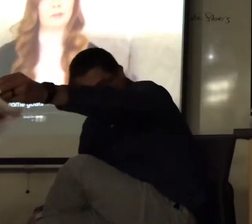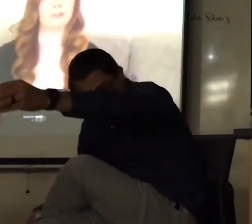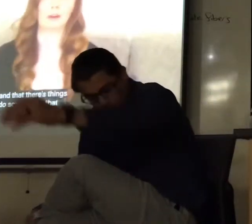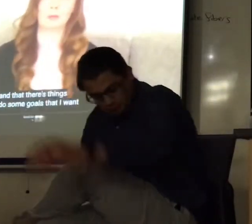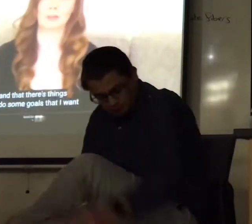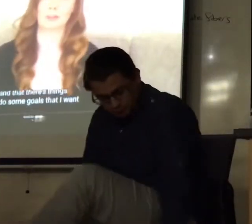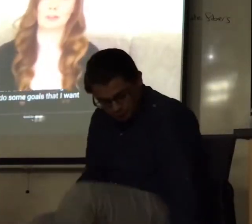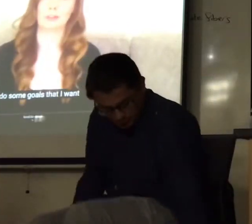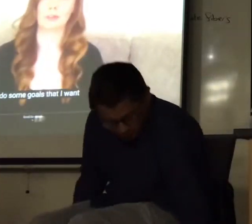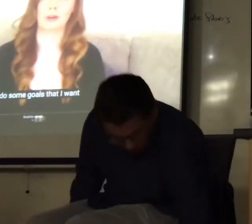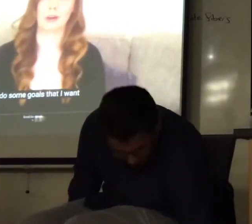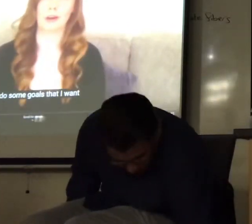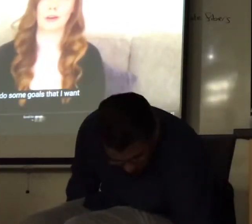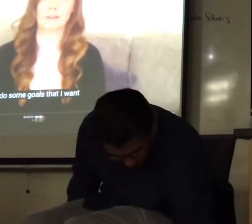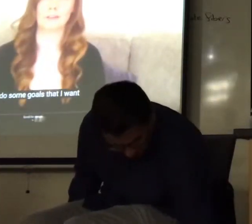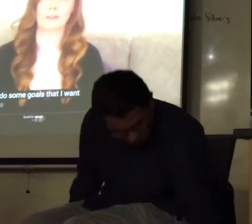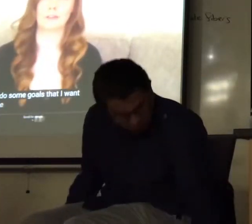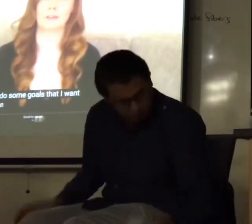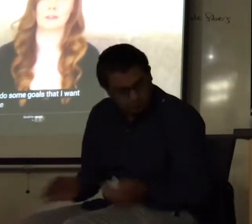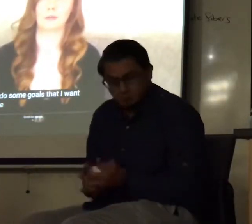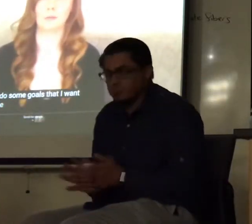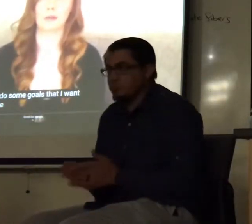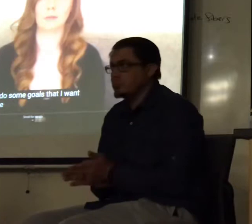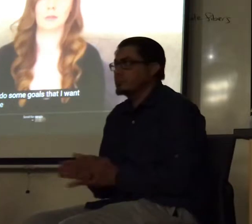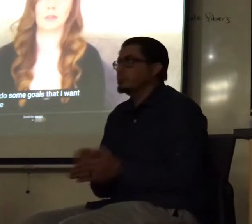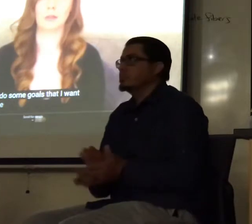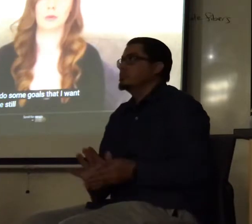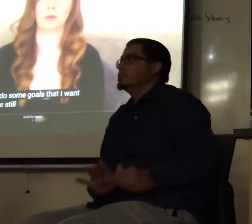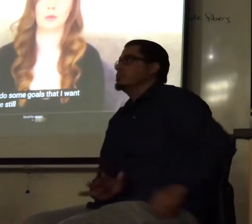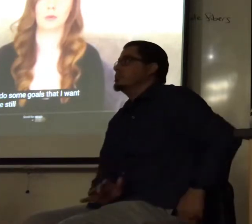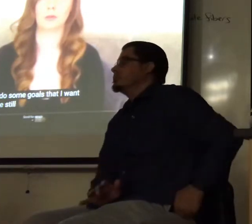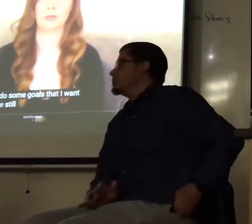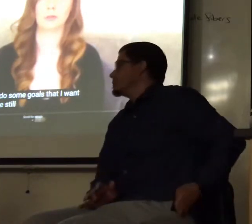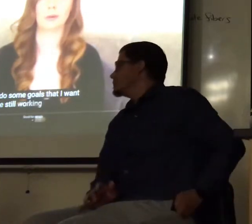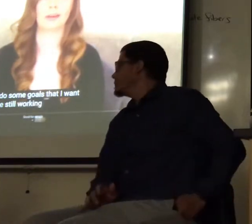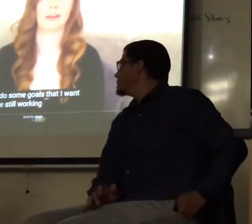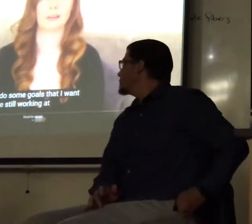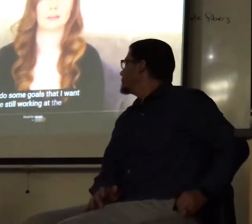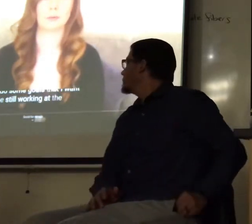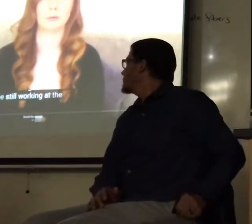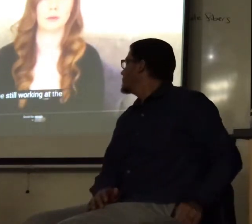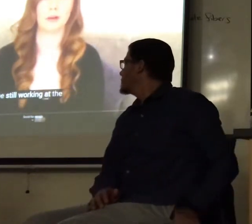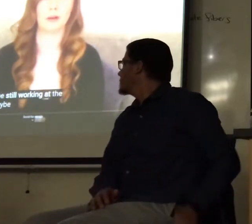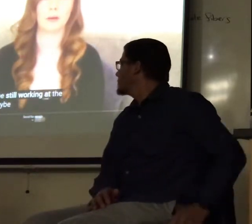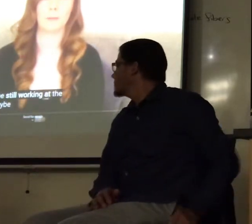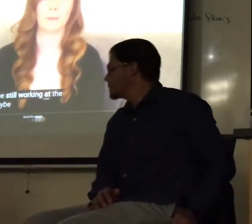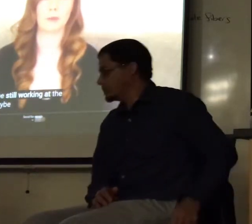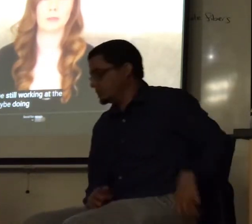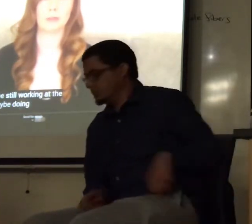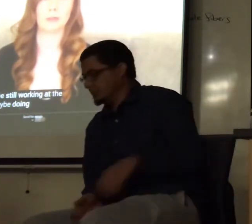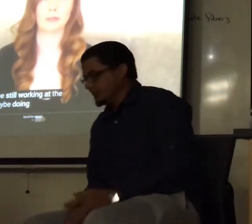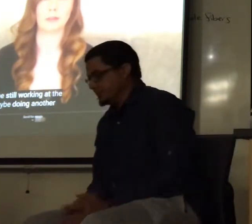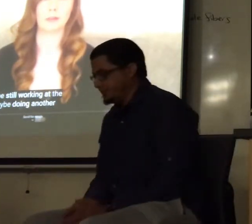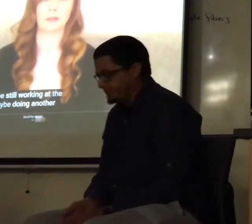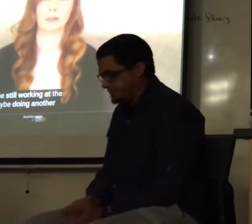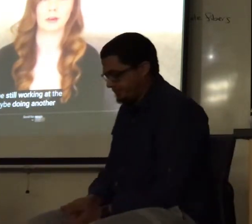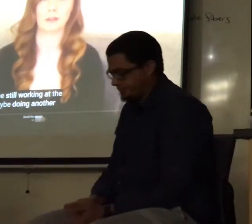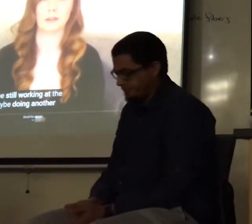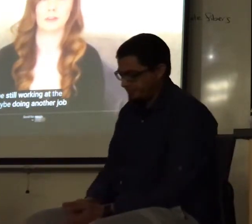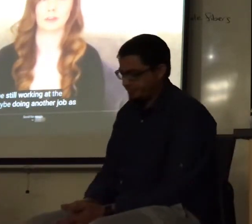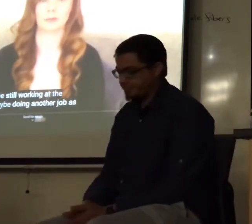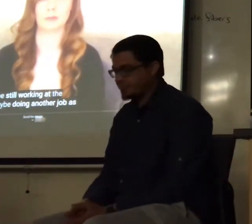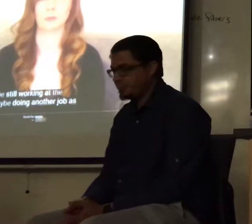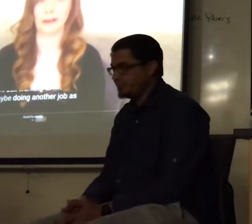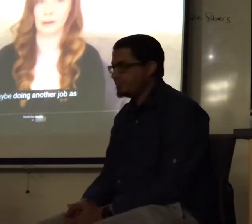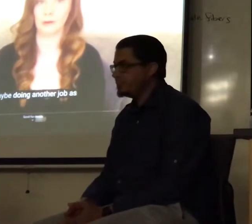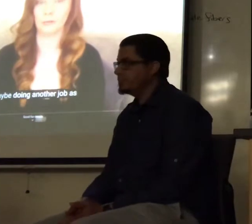some goals that I want to do, as maybe still working at the school, but maybe doing